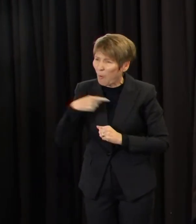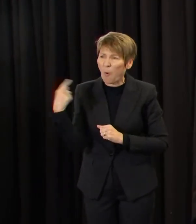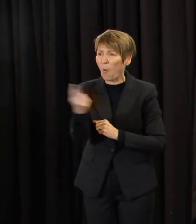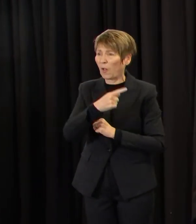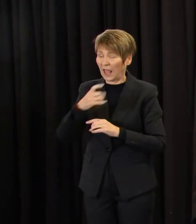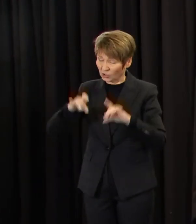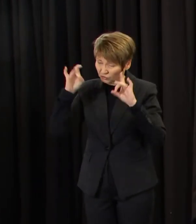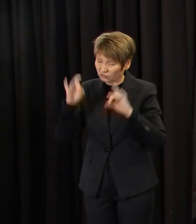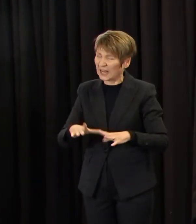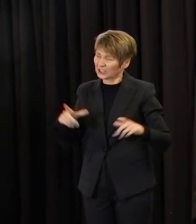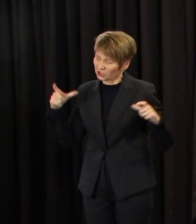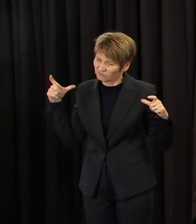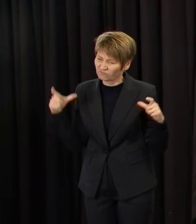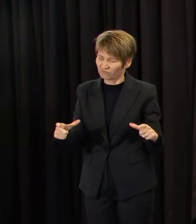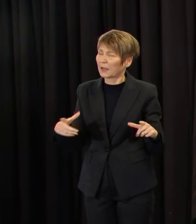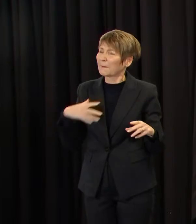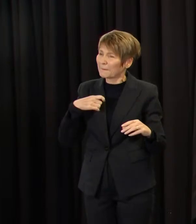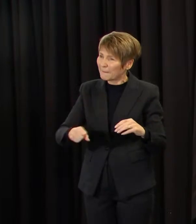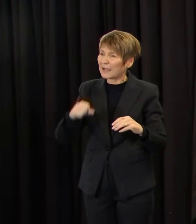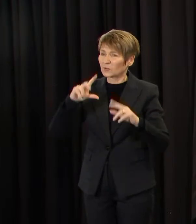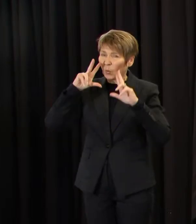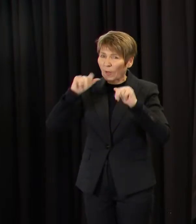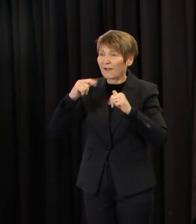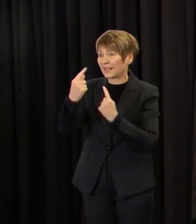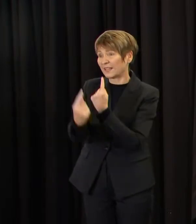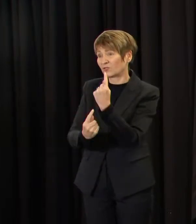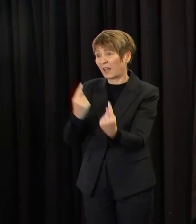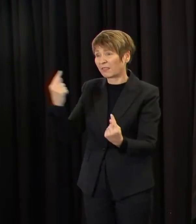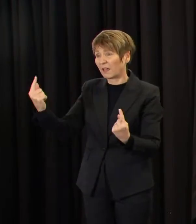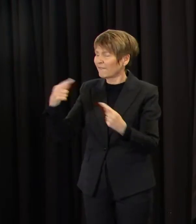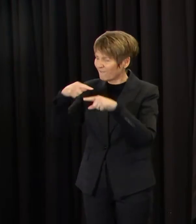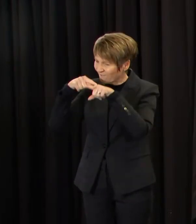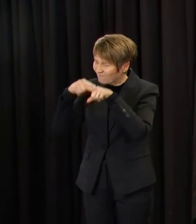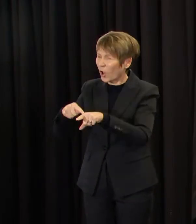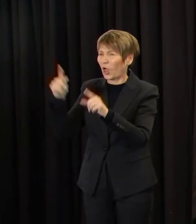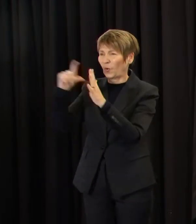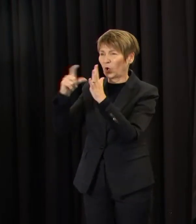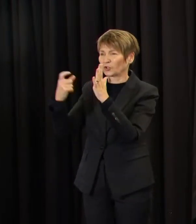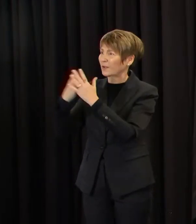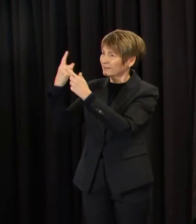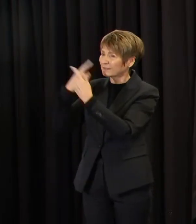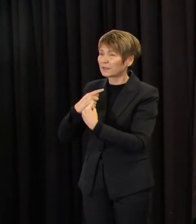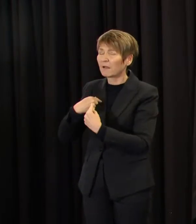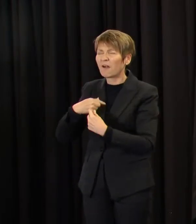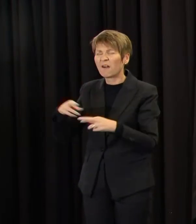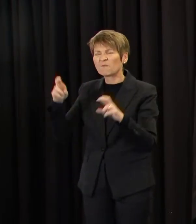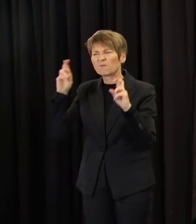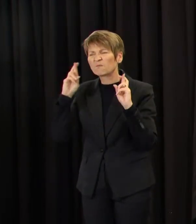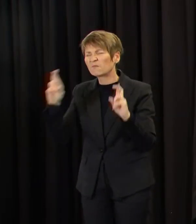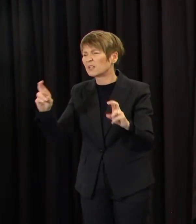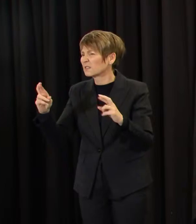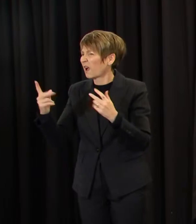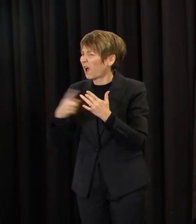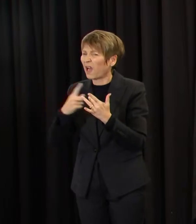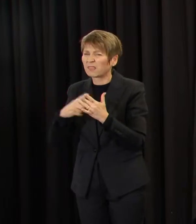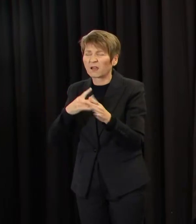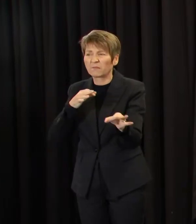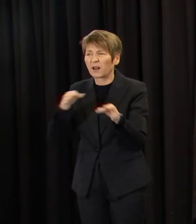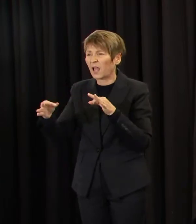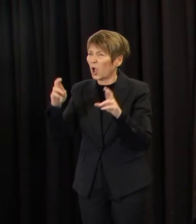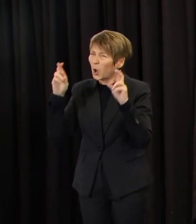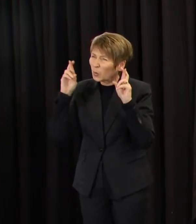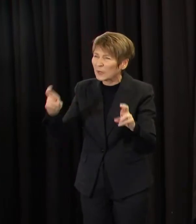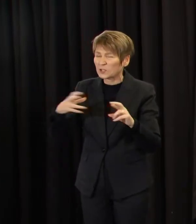we all need to look out for each other and make good decisions based on the best health advice. I wish it were another way. I wish there were 5 other options, and they're all